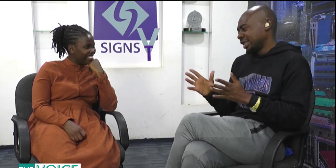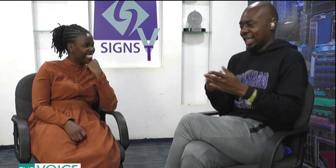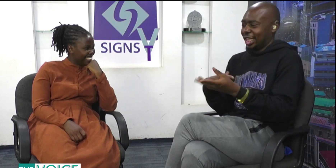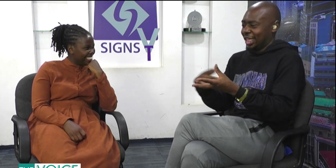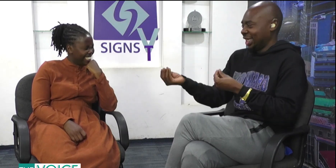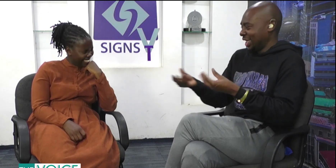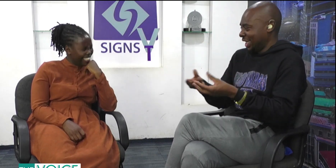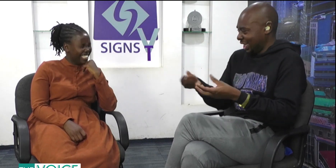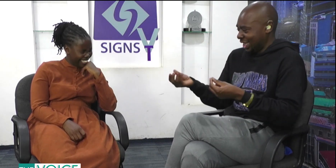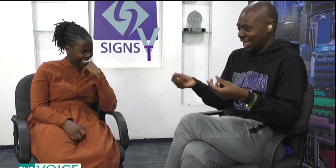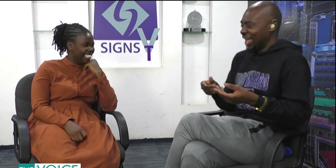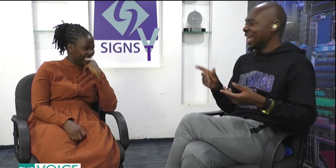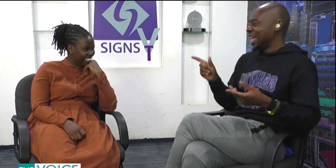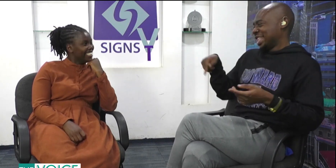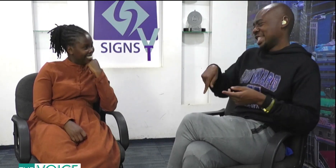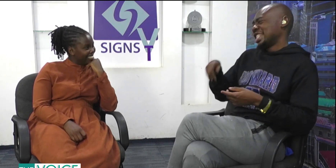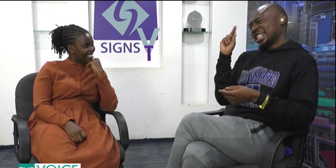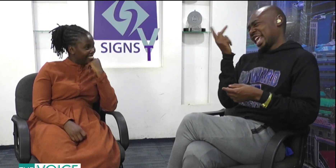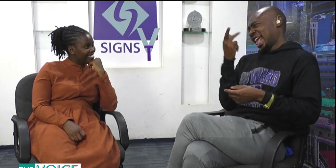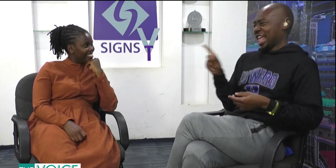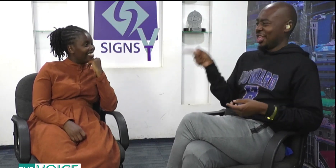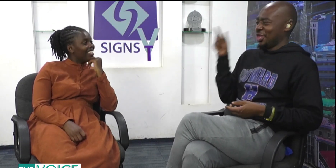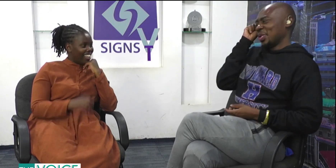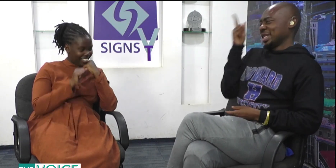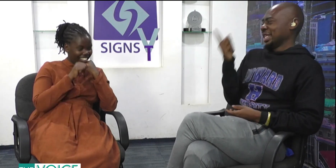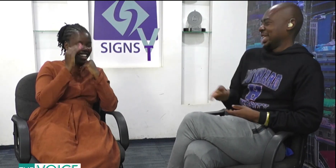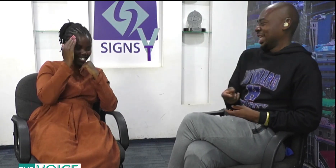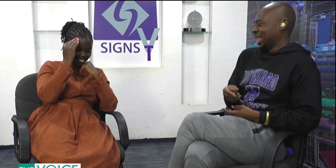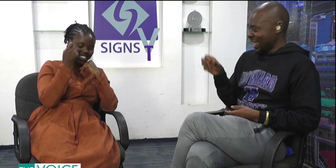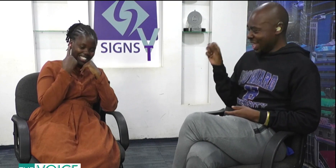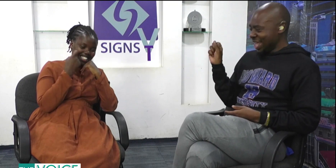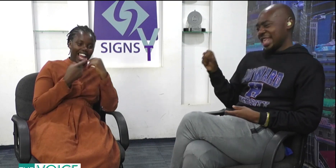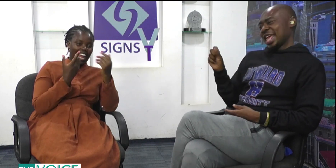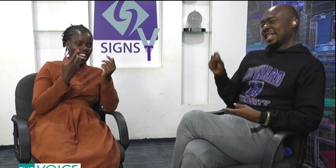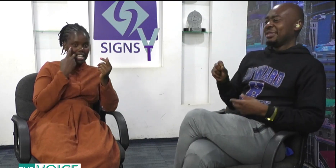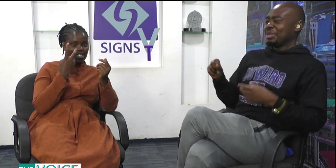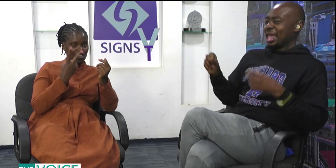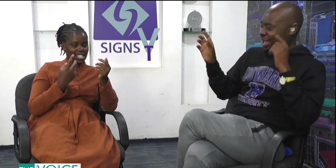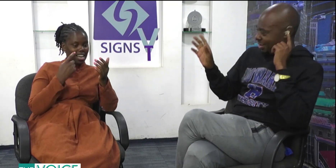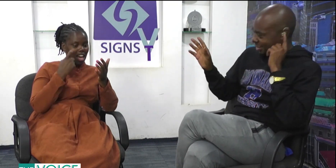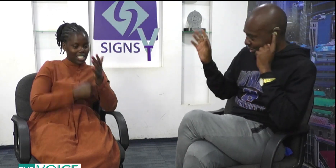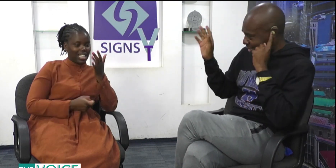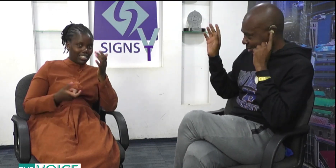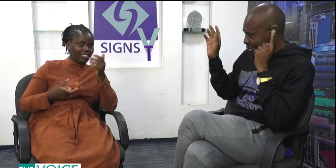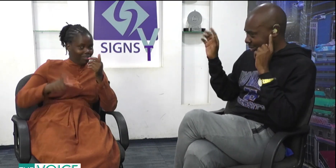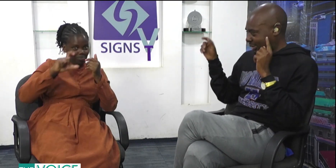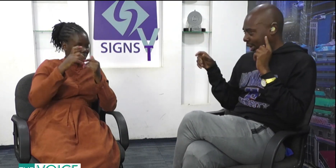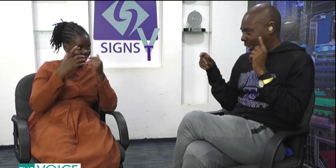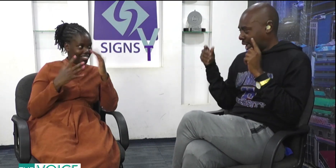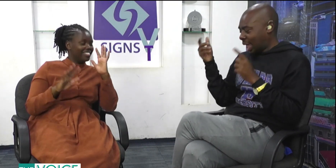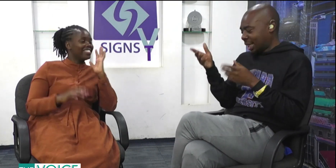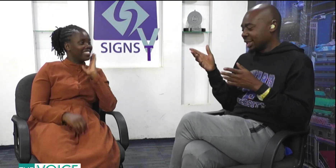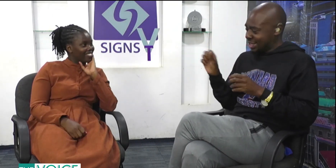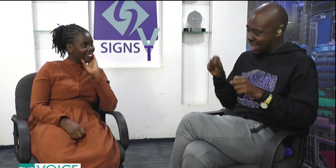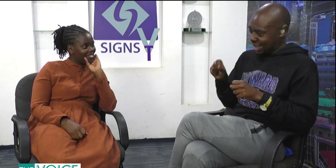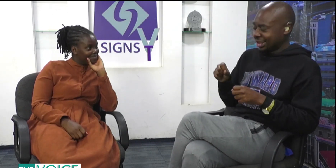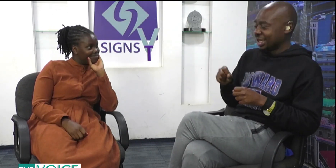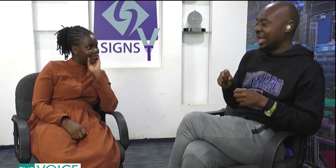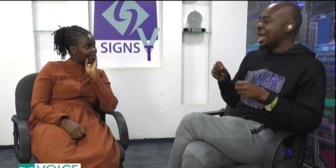Then the economy wasn't that stable. You understand? I understand. You can now see the increments